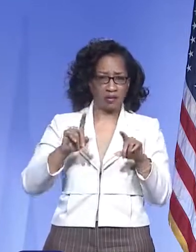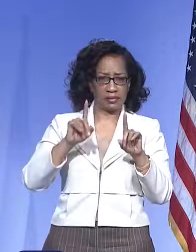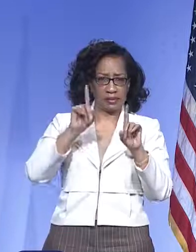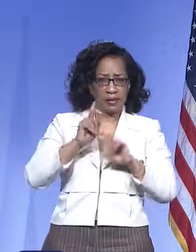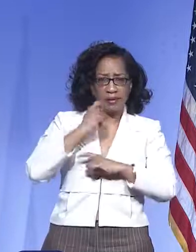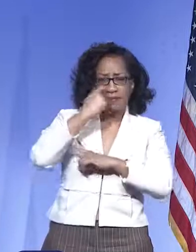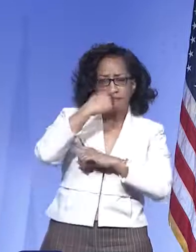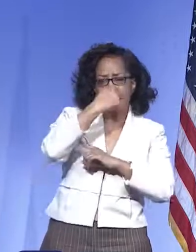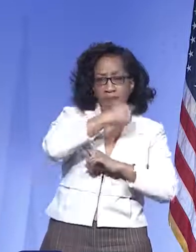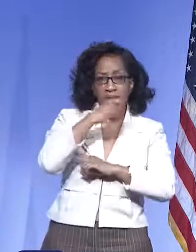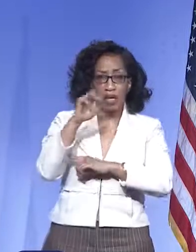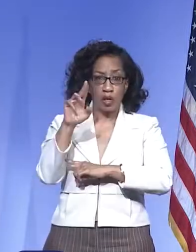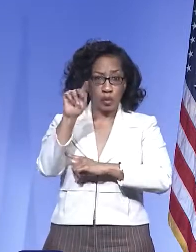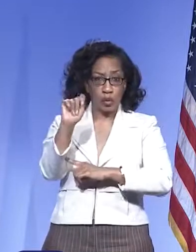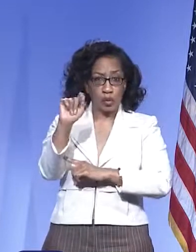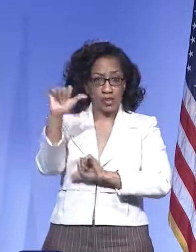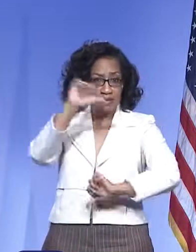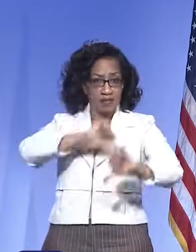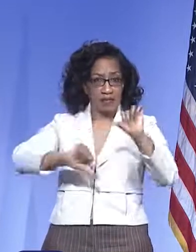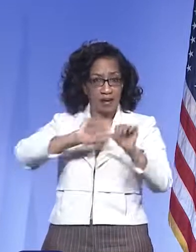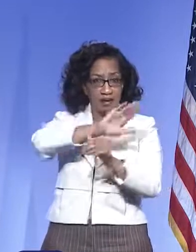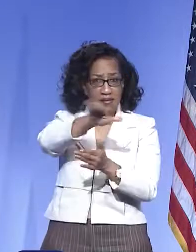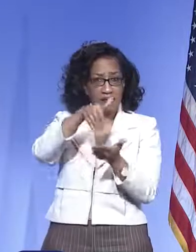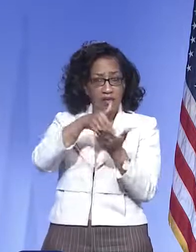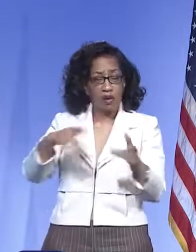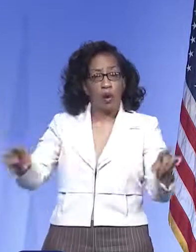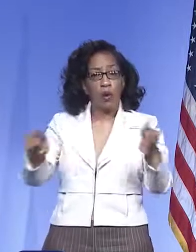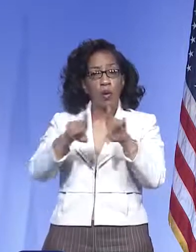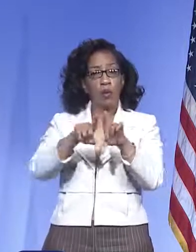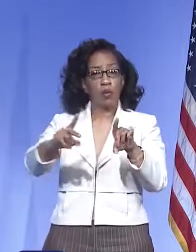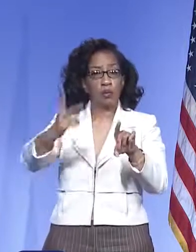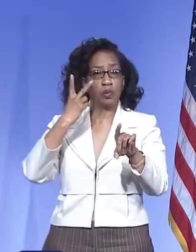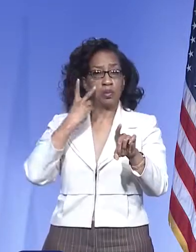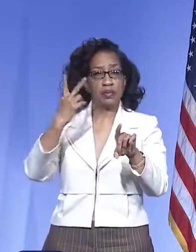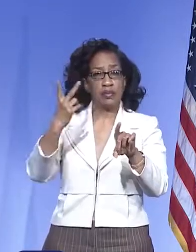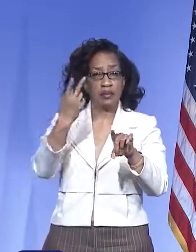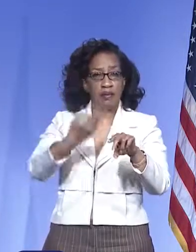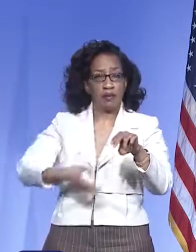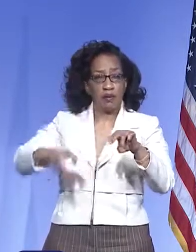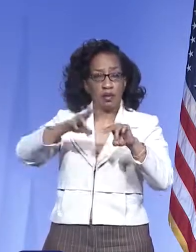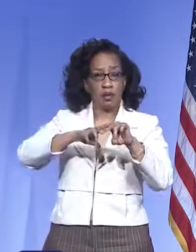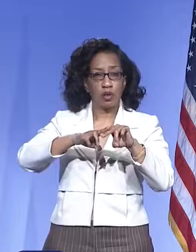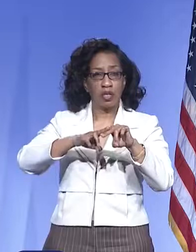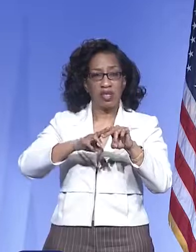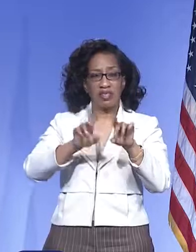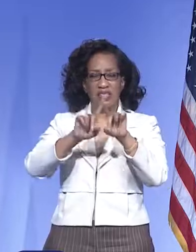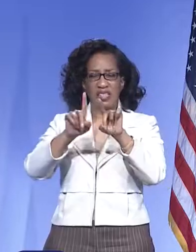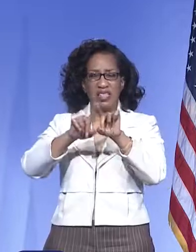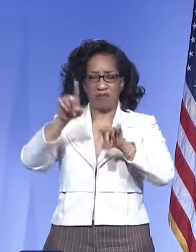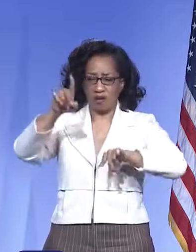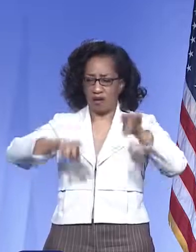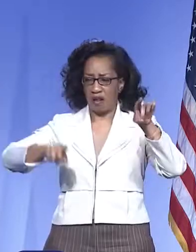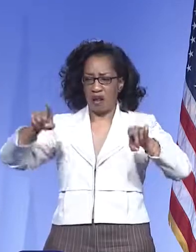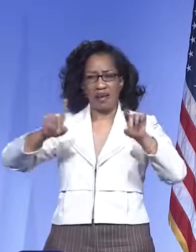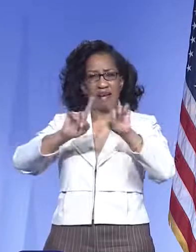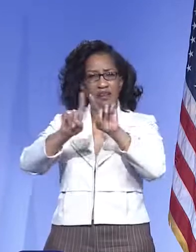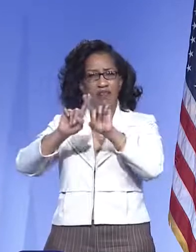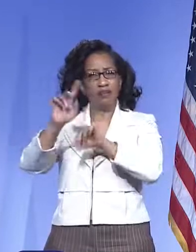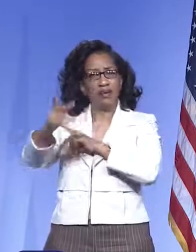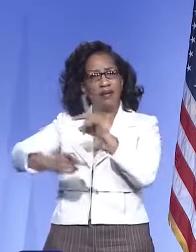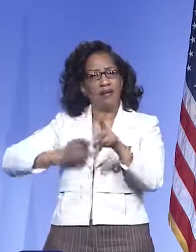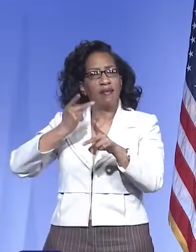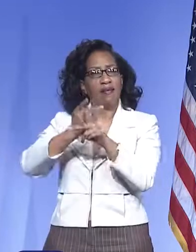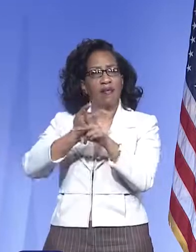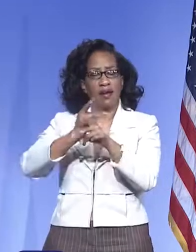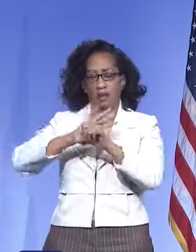Science Center, and we've seen an increase in the number of variants that are being detected. So we know that there is